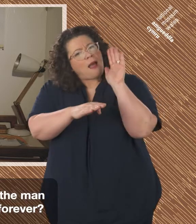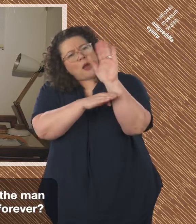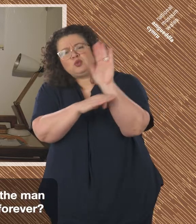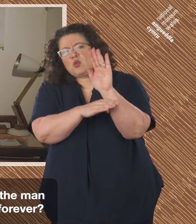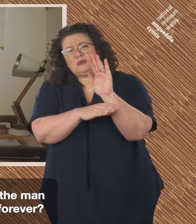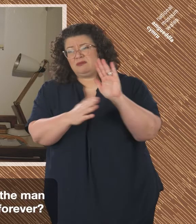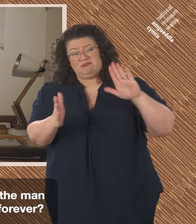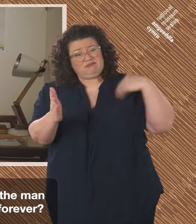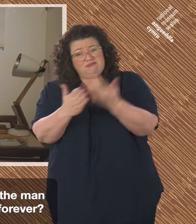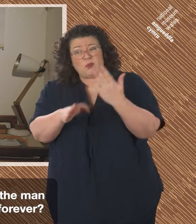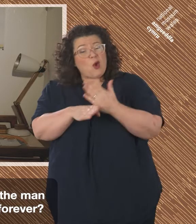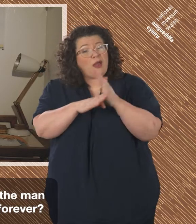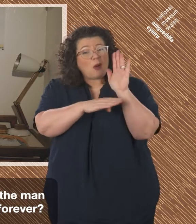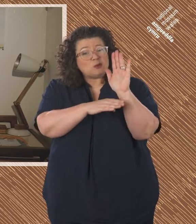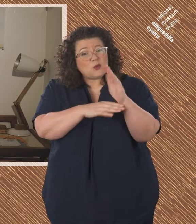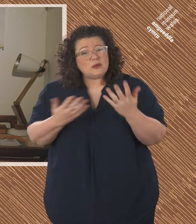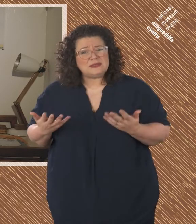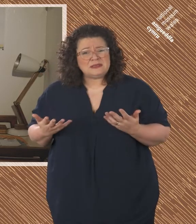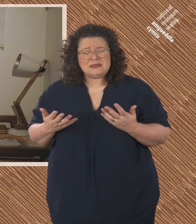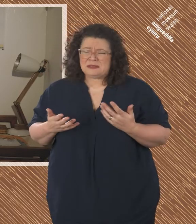Hasn't he been a man of the open air forever?